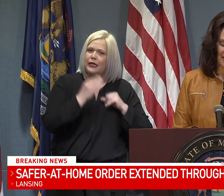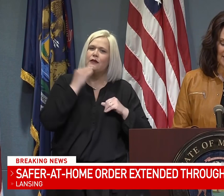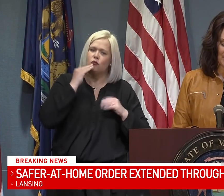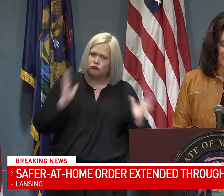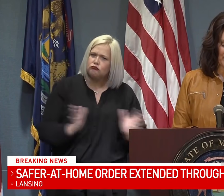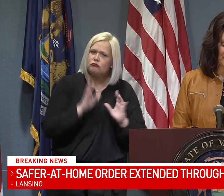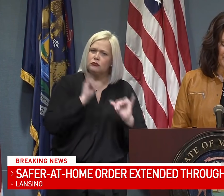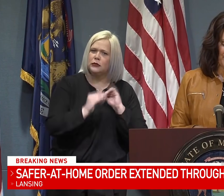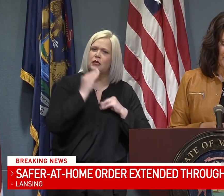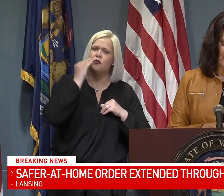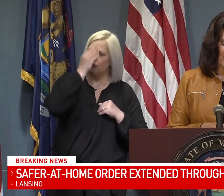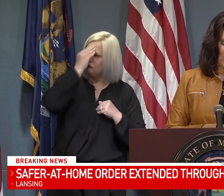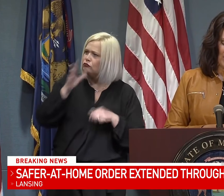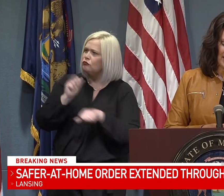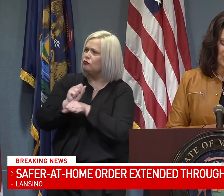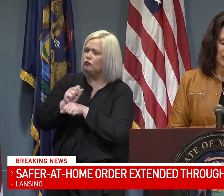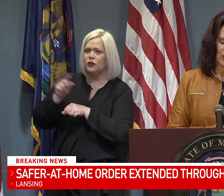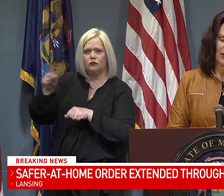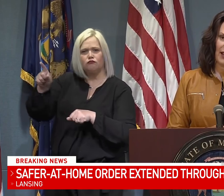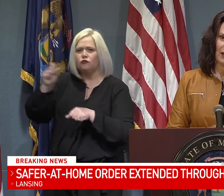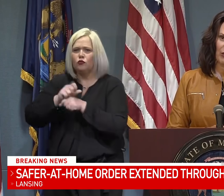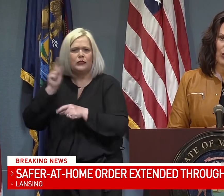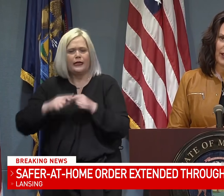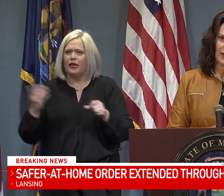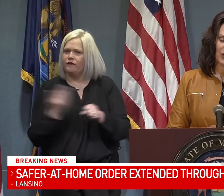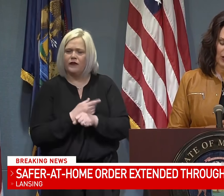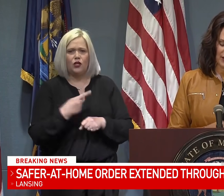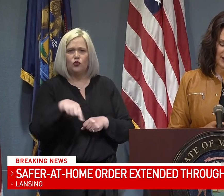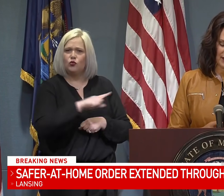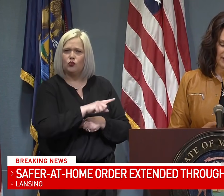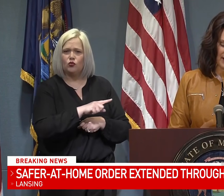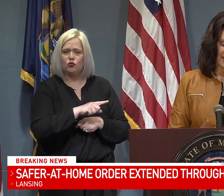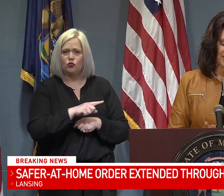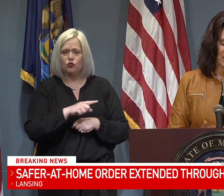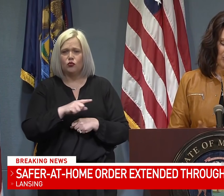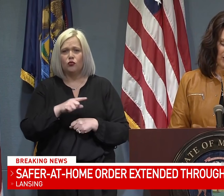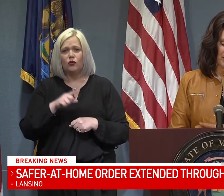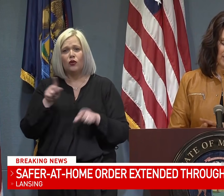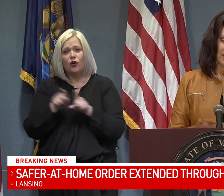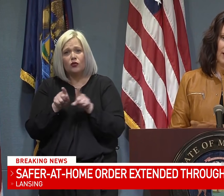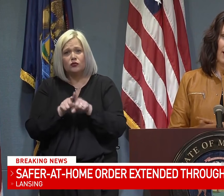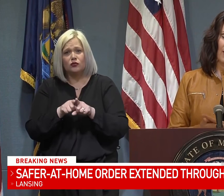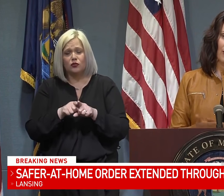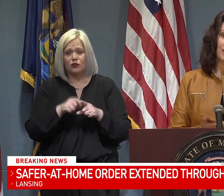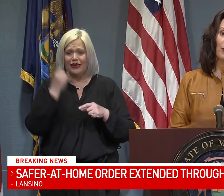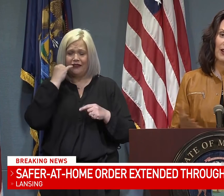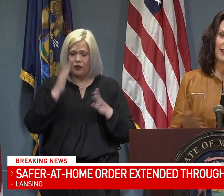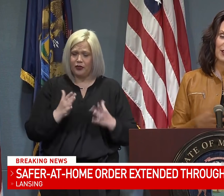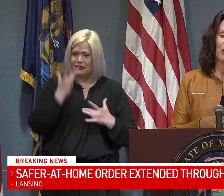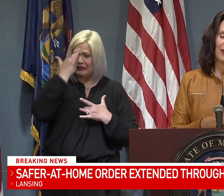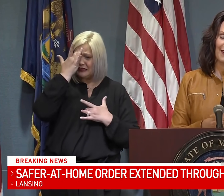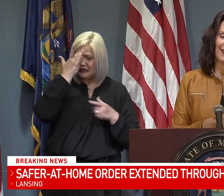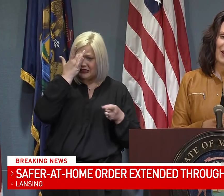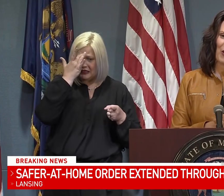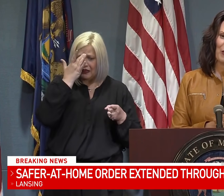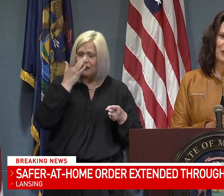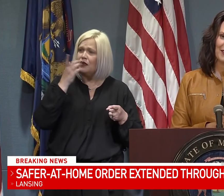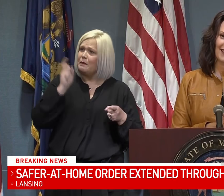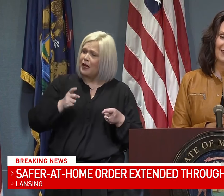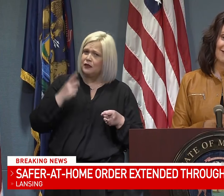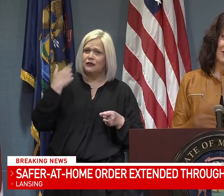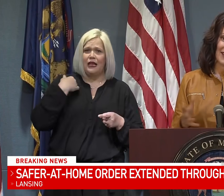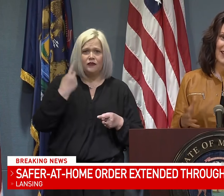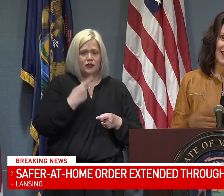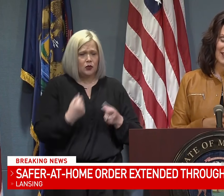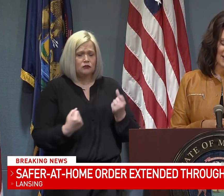COVID-19 symptoms. We need to ensure that employees who are sick have someone or someone has someone at home who's